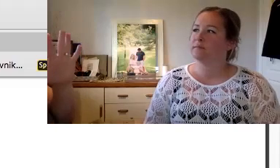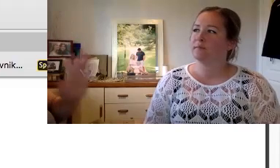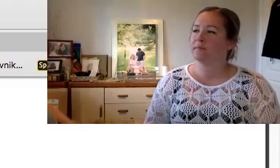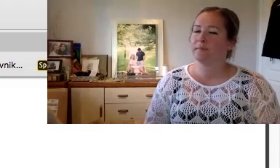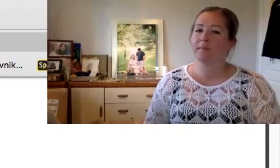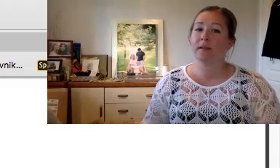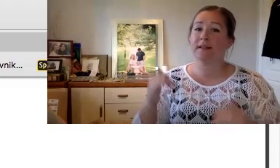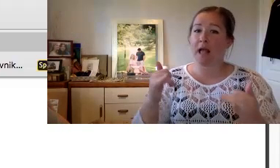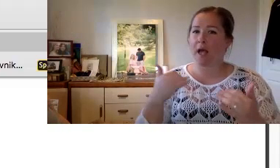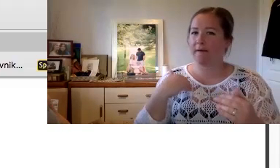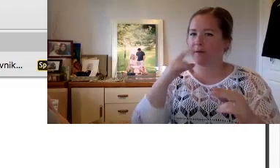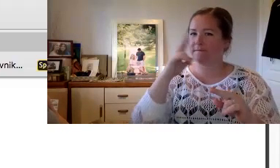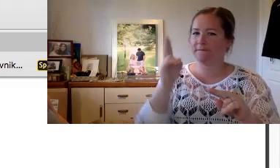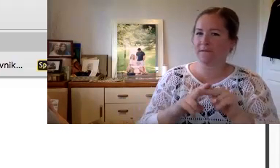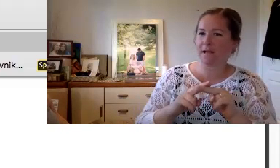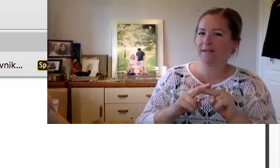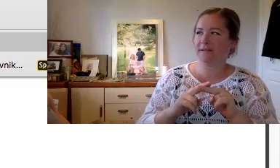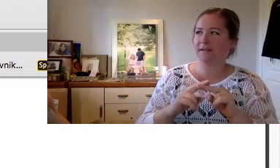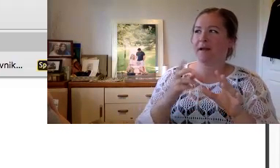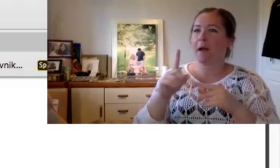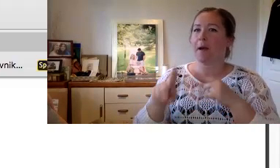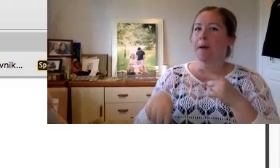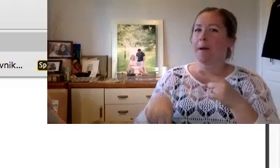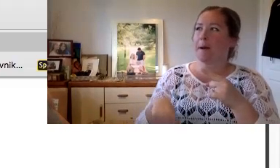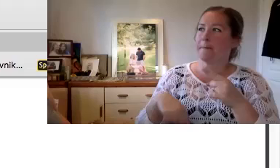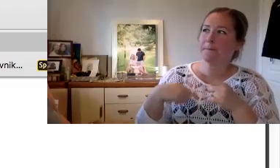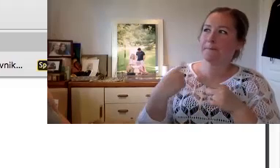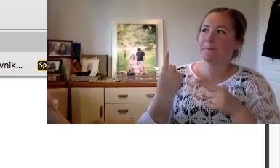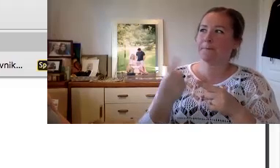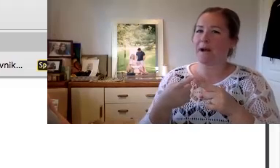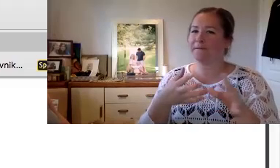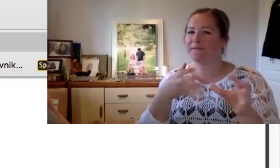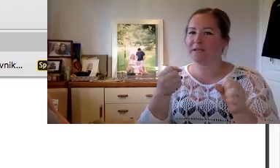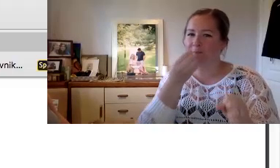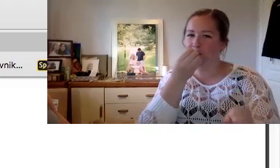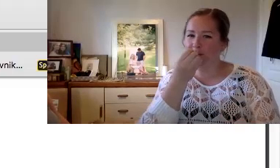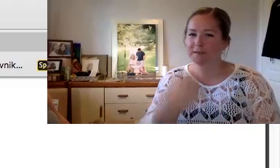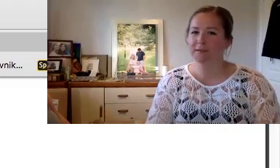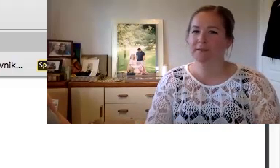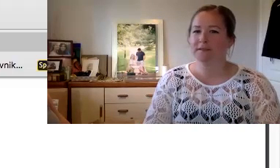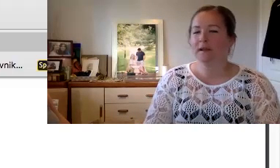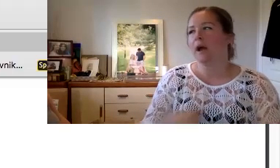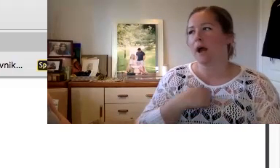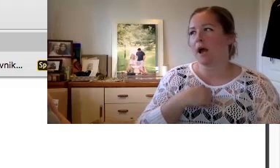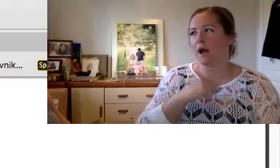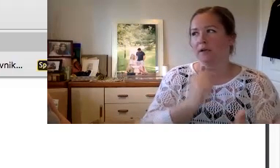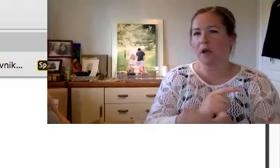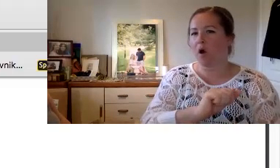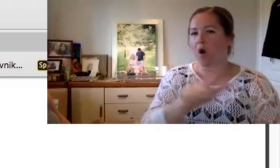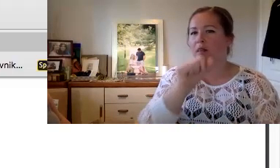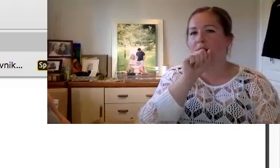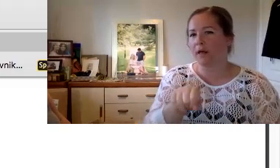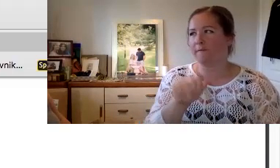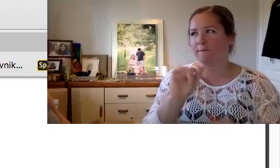that visual concept there is important. Okay, I do have some fun words I want to go with, but you know, it's all about a little bit of fast